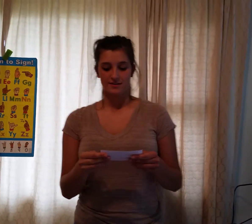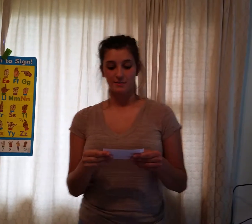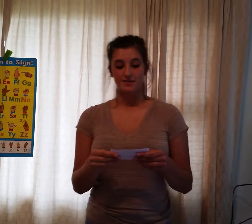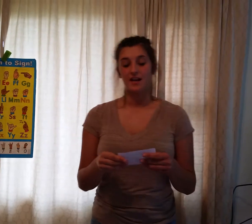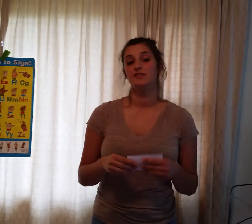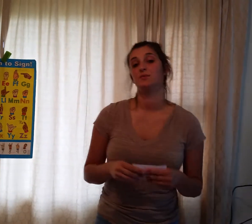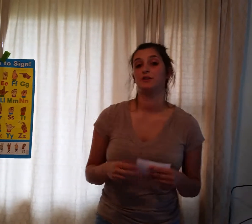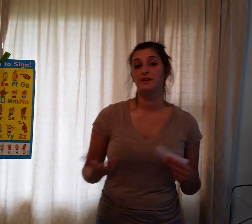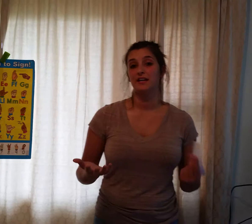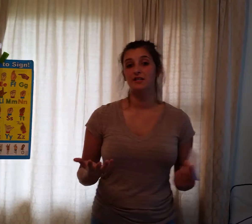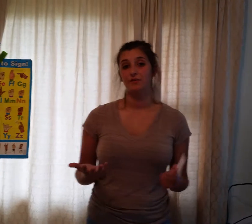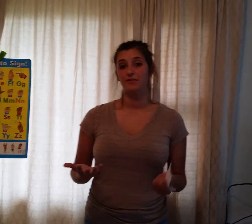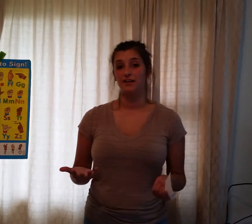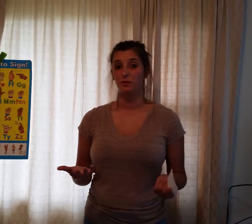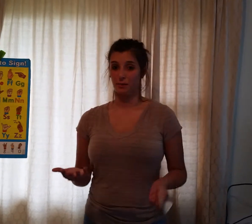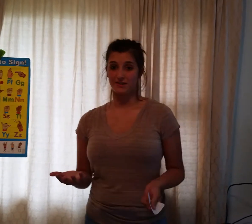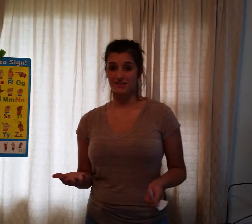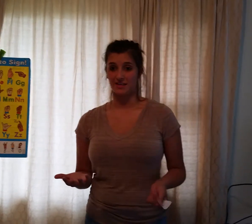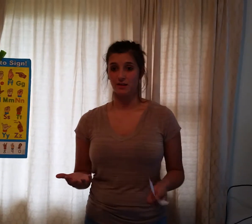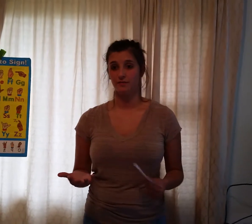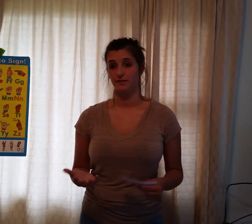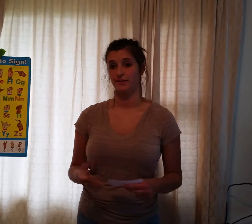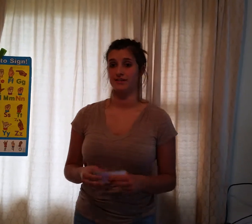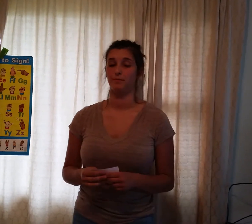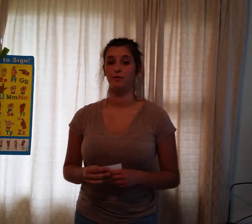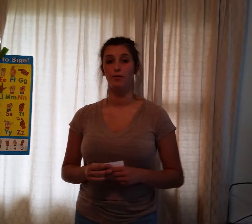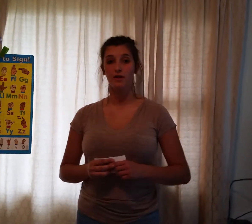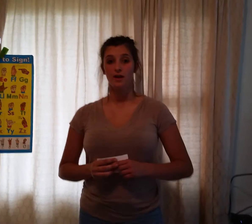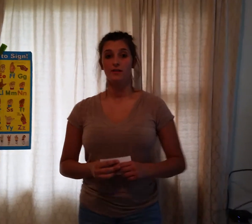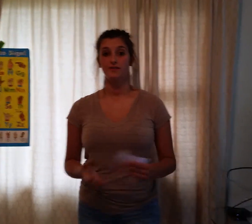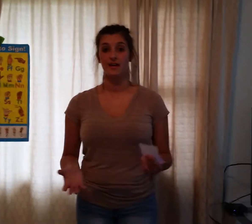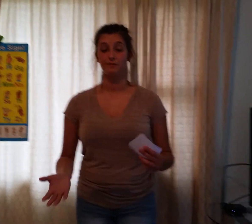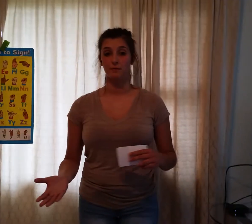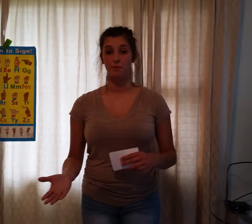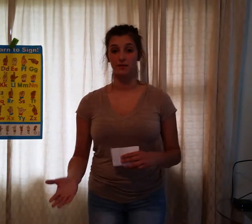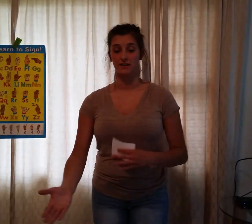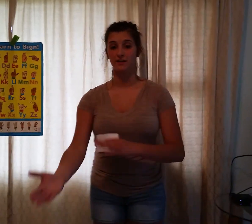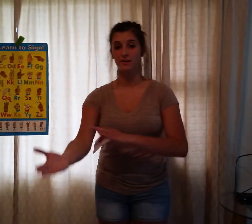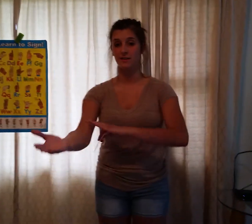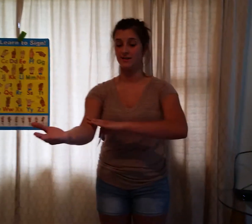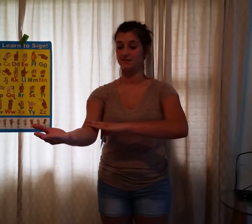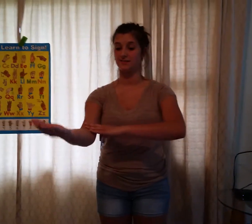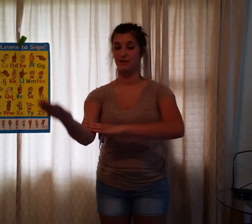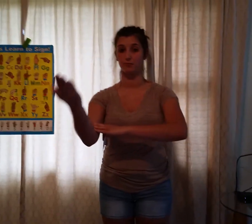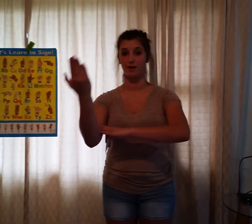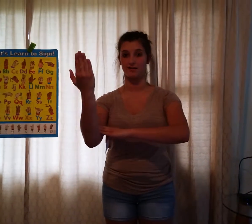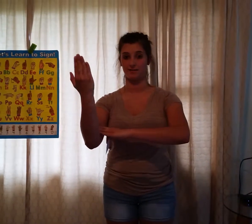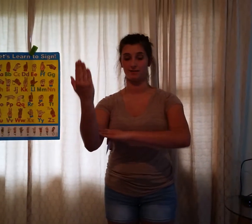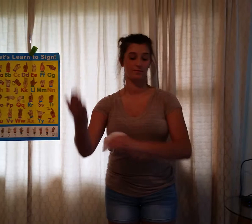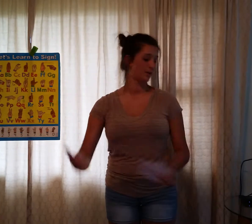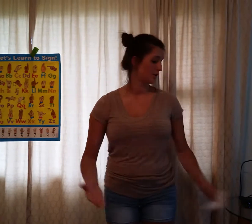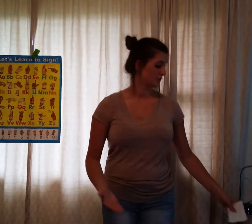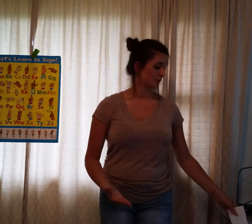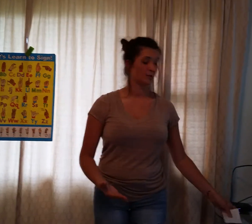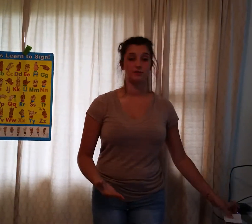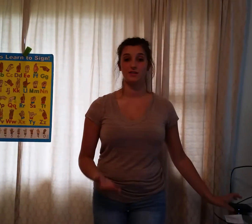Some signs were created to reflect what we see. For example, the sign for morning is the sun rising. So when you